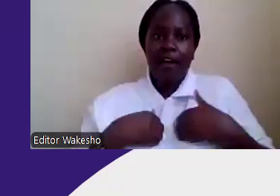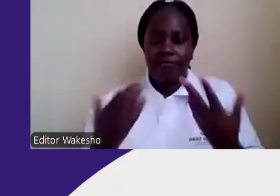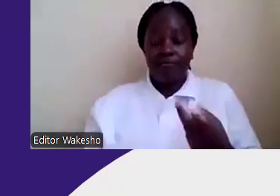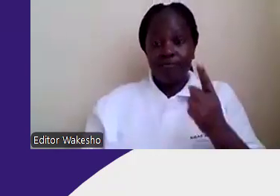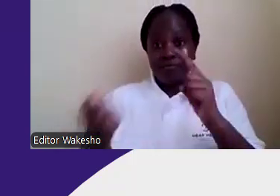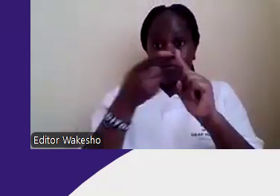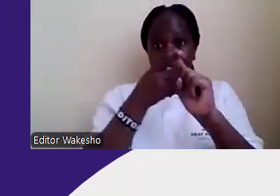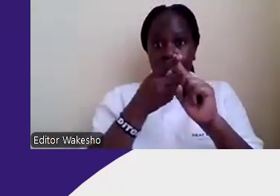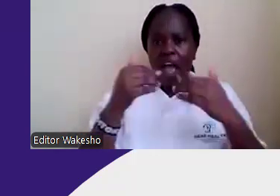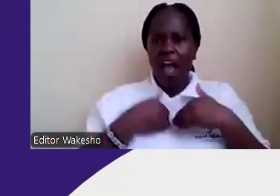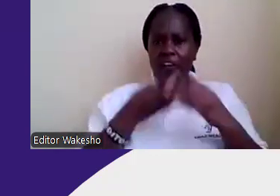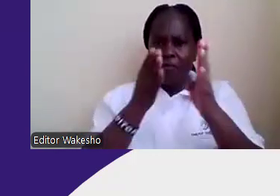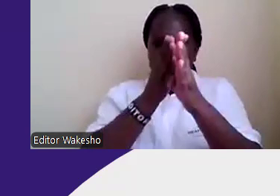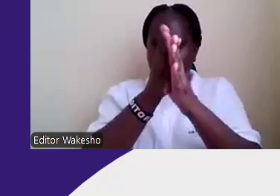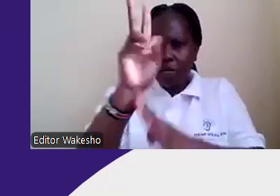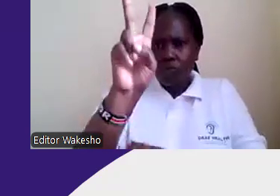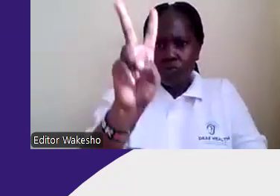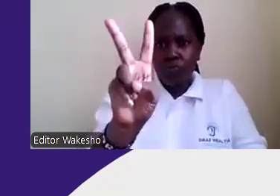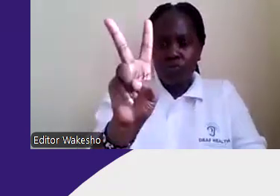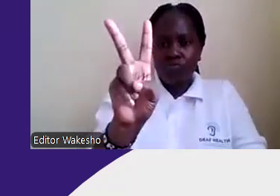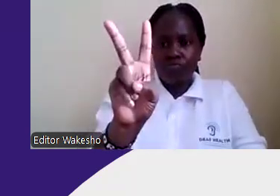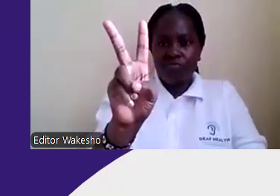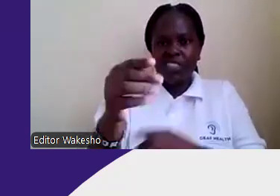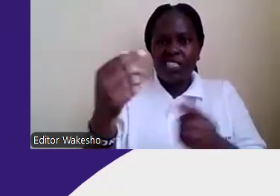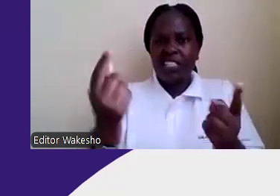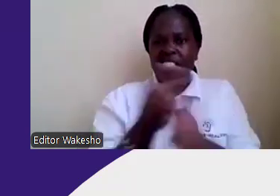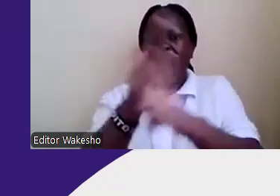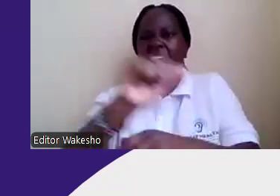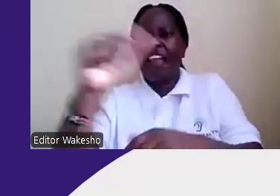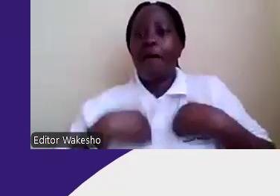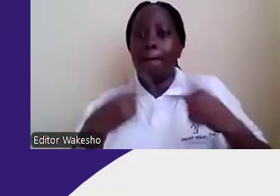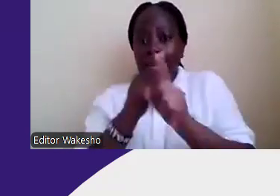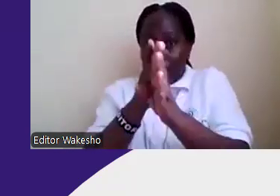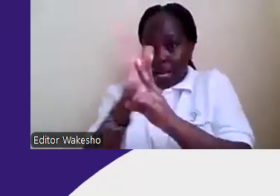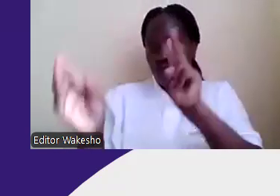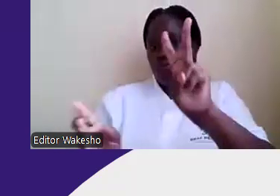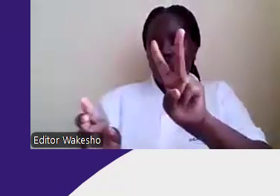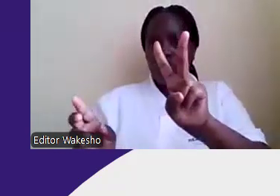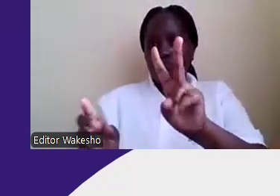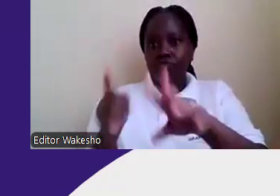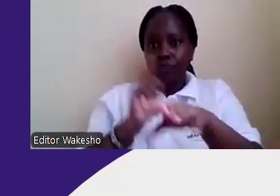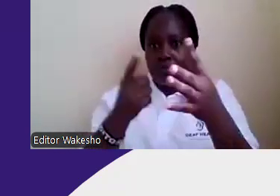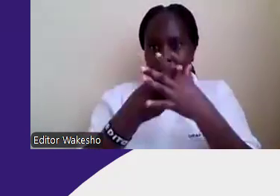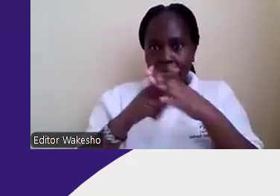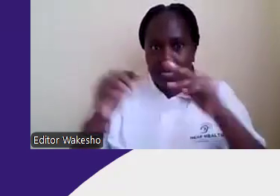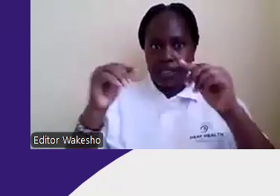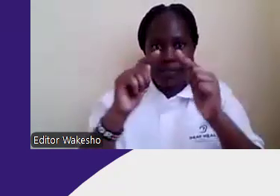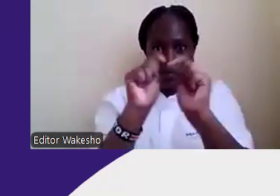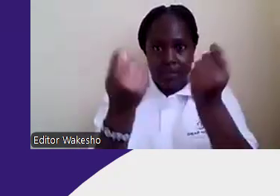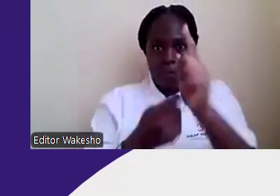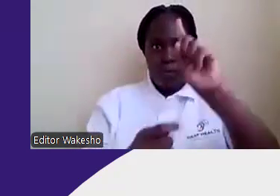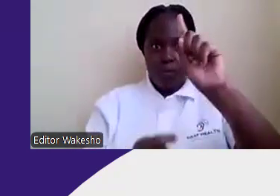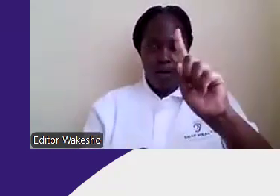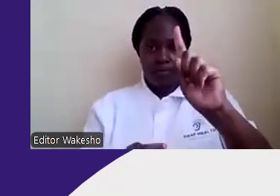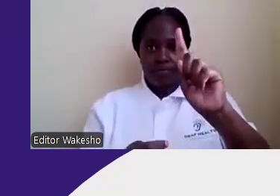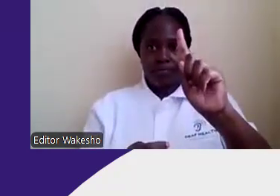two main types of diabetes and a few other types. So when we begin with type 1 diabetes, this